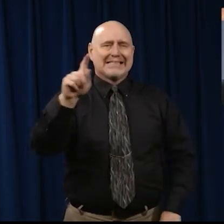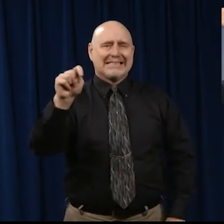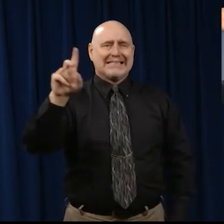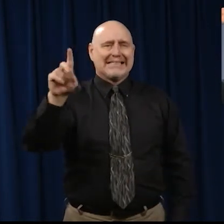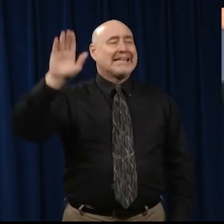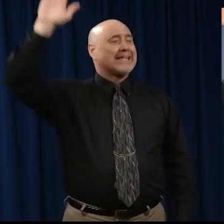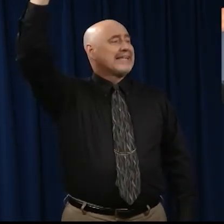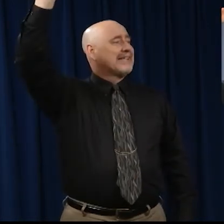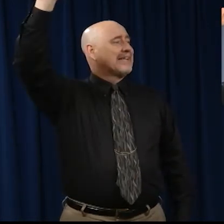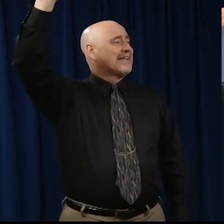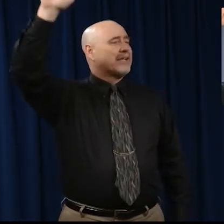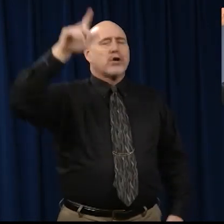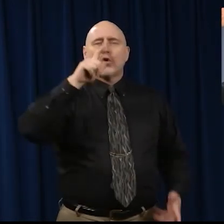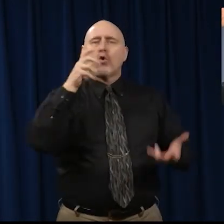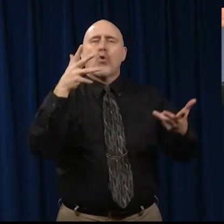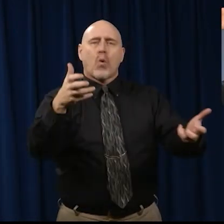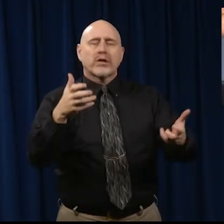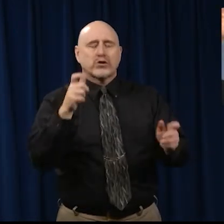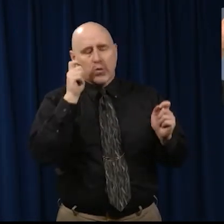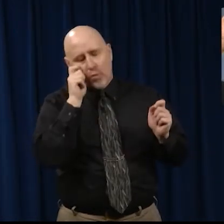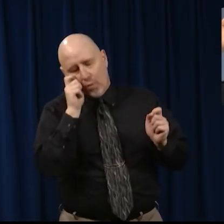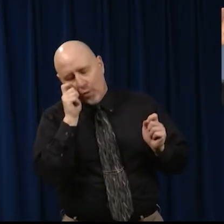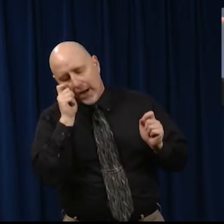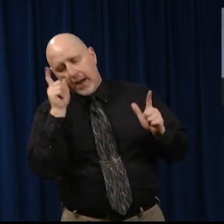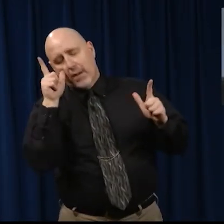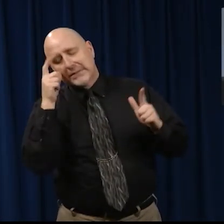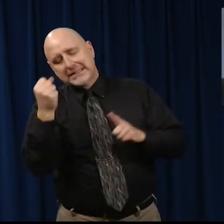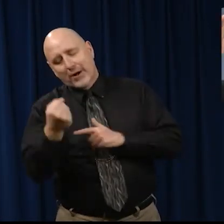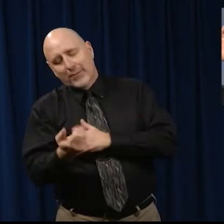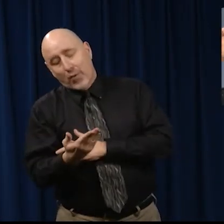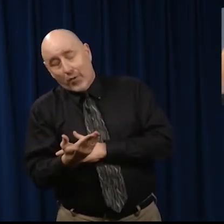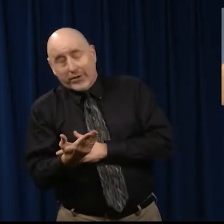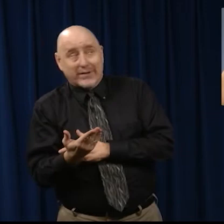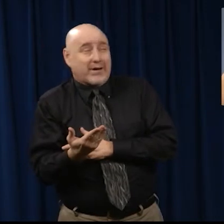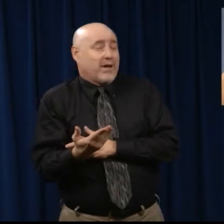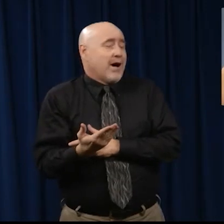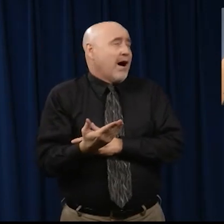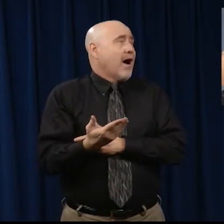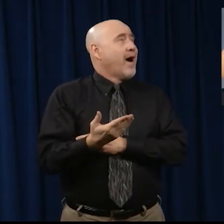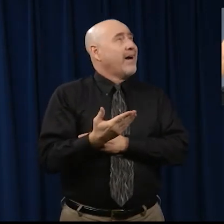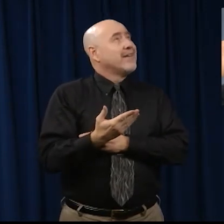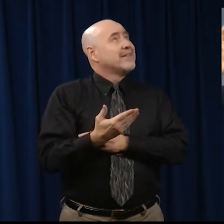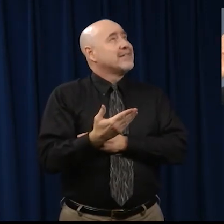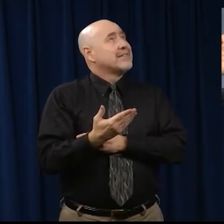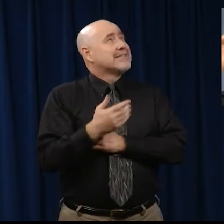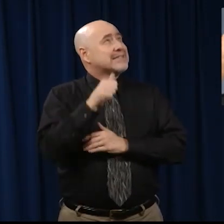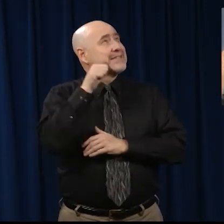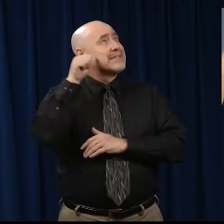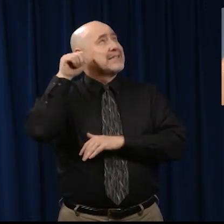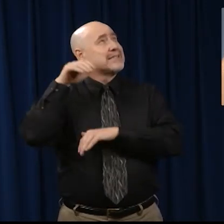sexually transmitted disease? Who wants to have to wake up on a Saturday morning and wonder because they